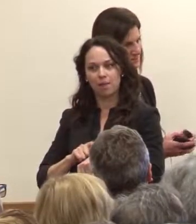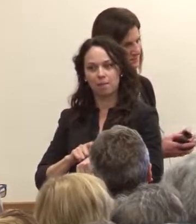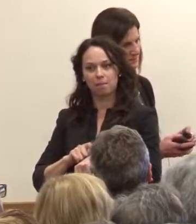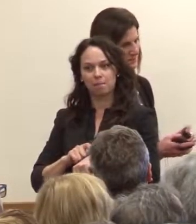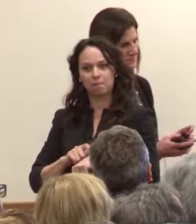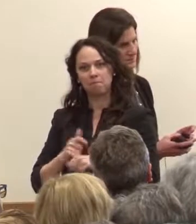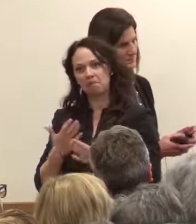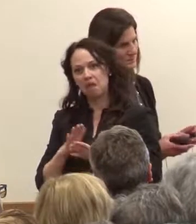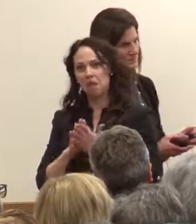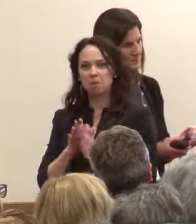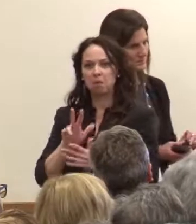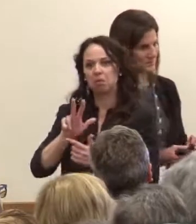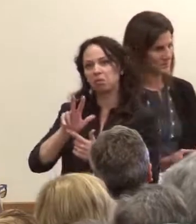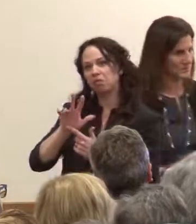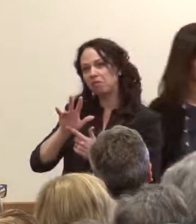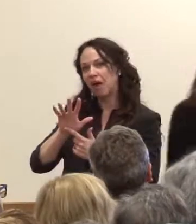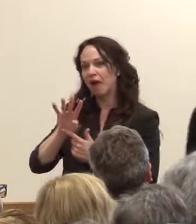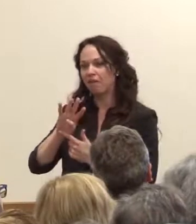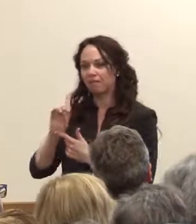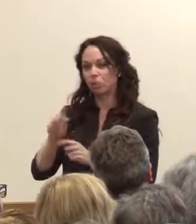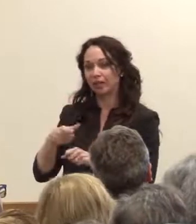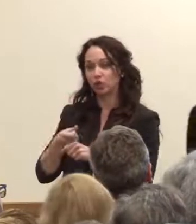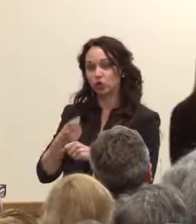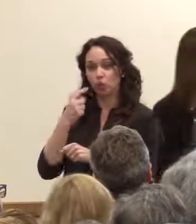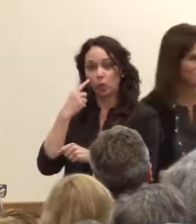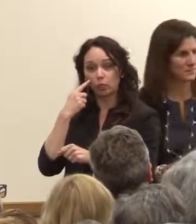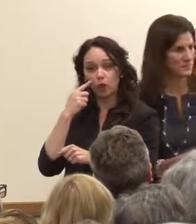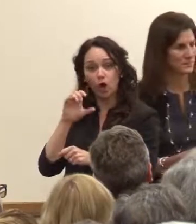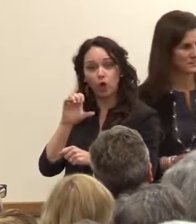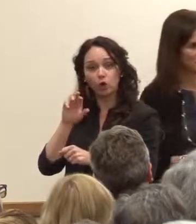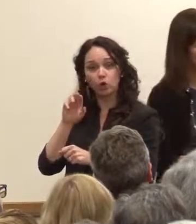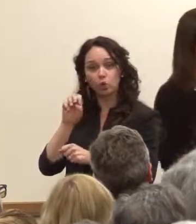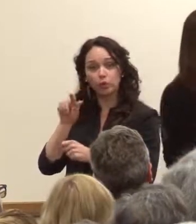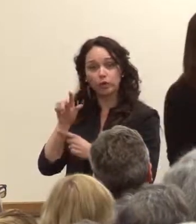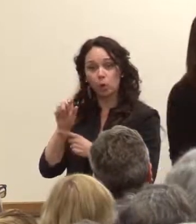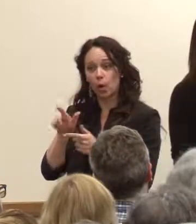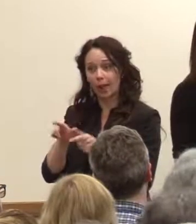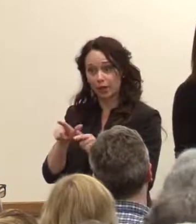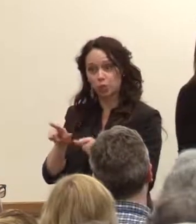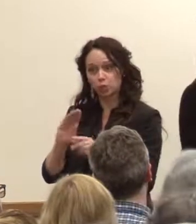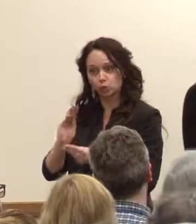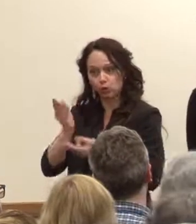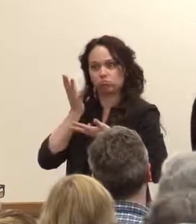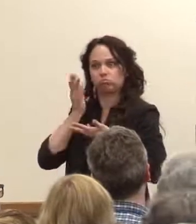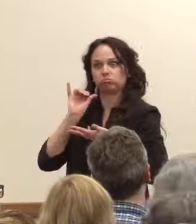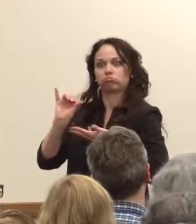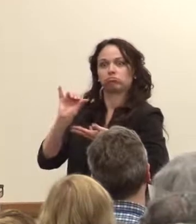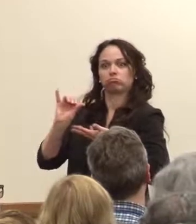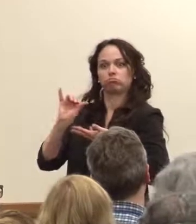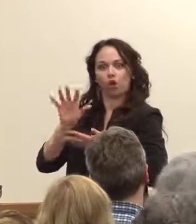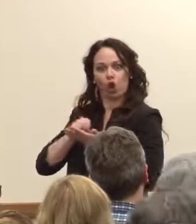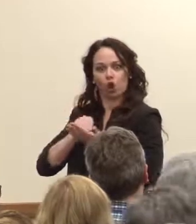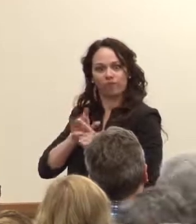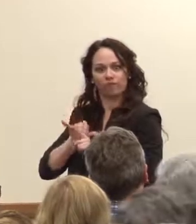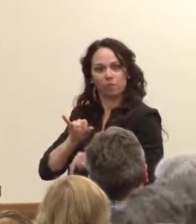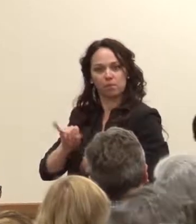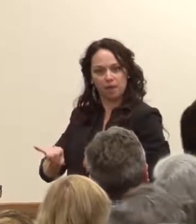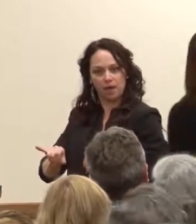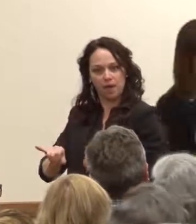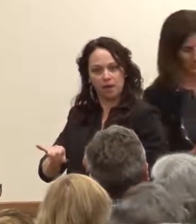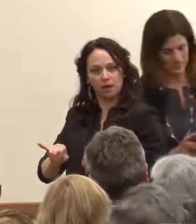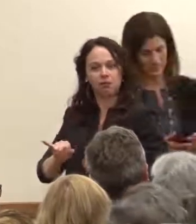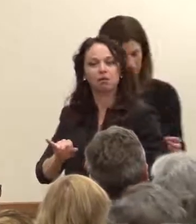35, 40 years ago, when it was thought that Creole languages might tell us something like that. All of that occasioned just a tiny bit